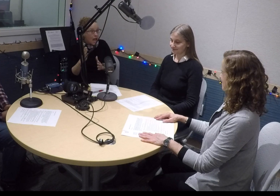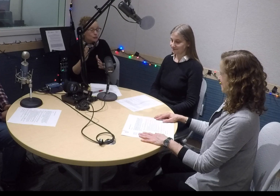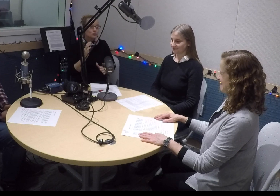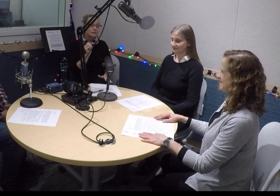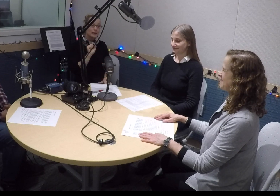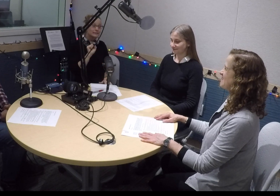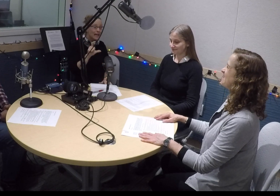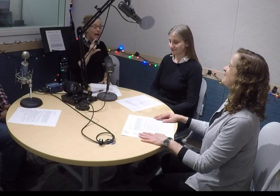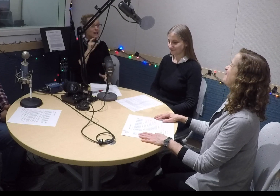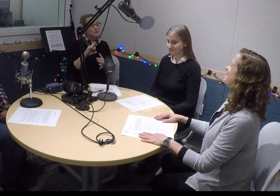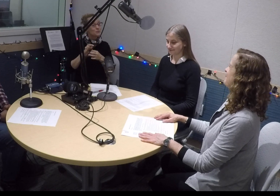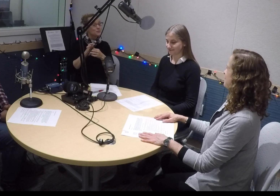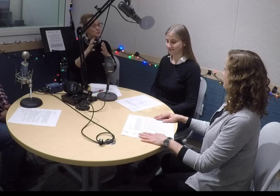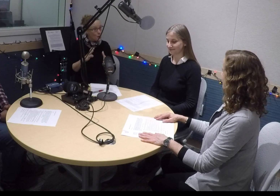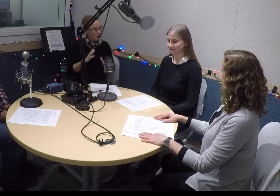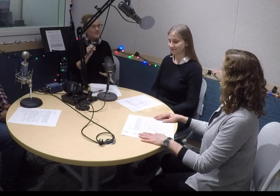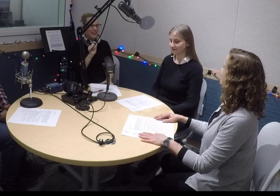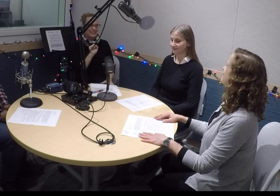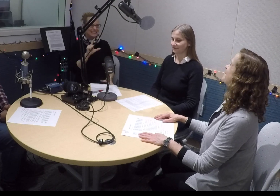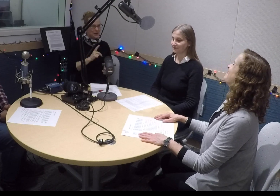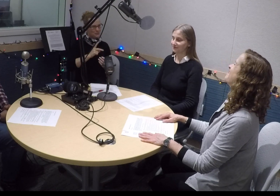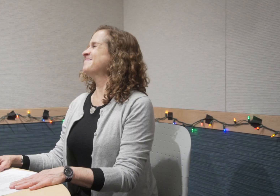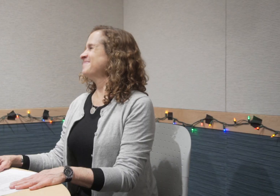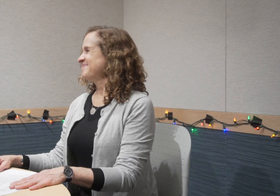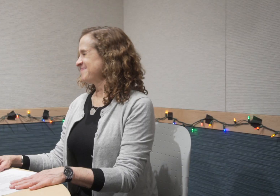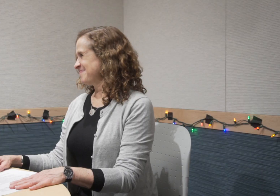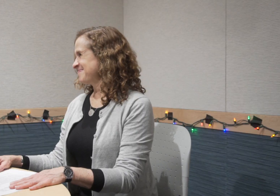and Coordinator of the ASL Program here at Cornell.